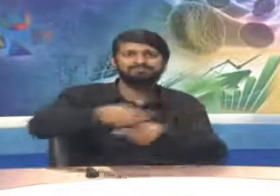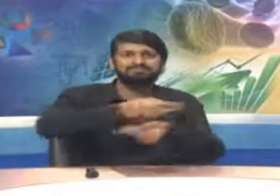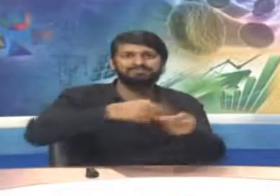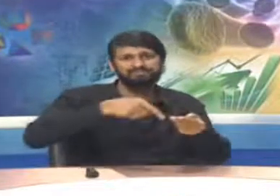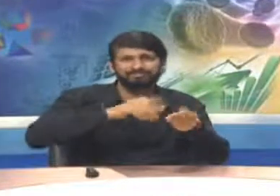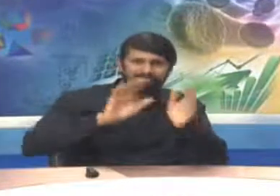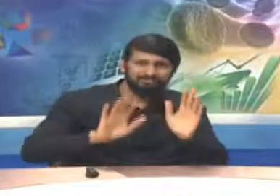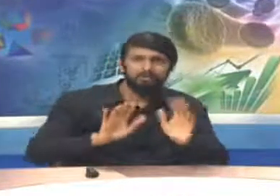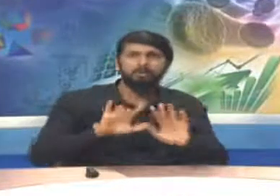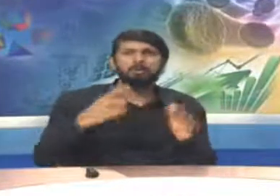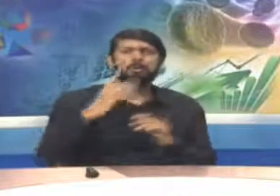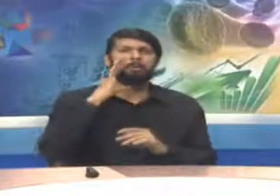decentralized polity